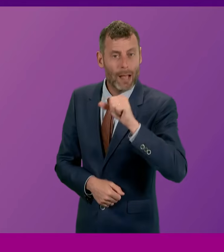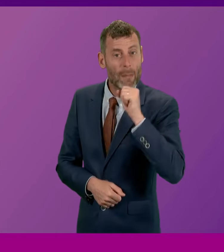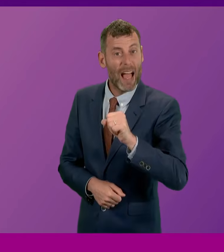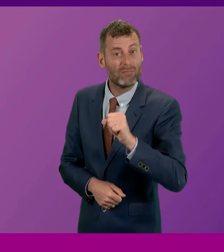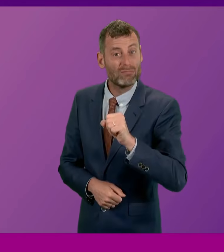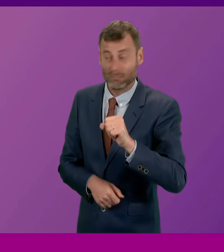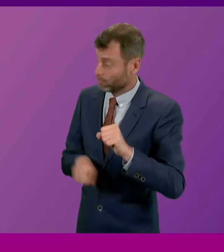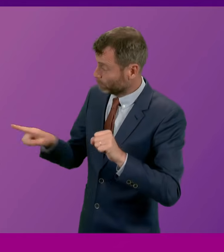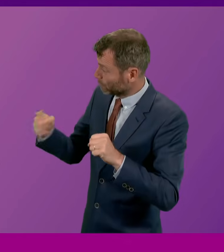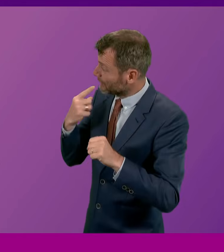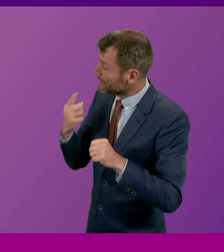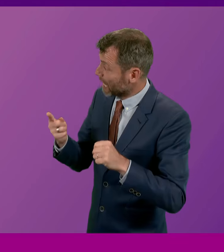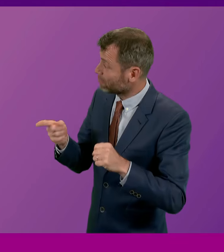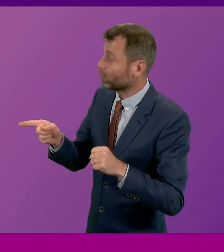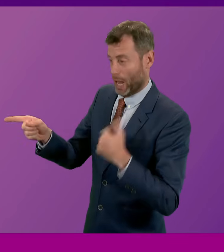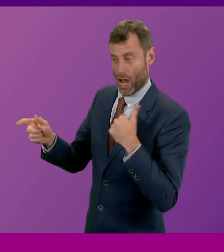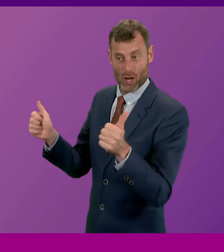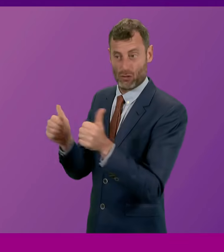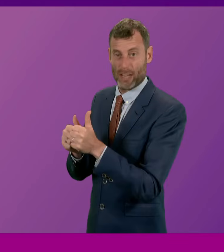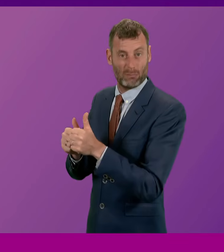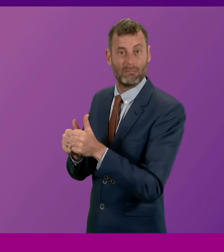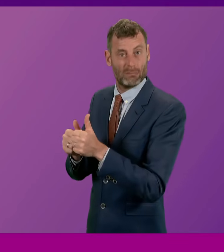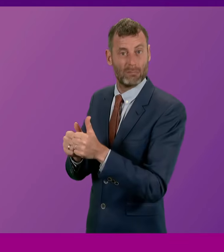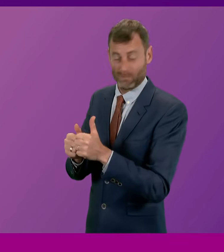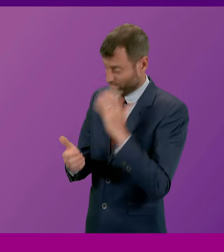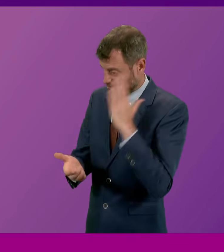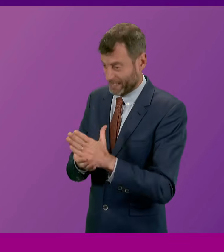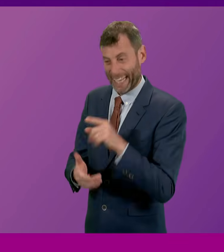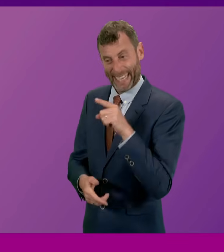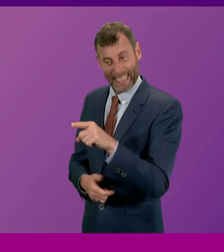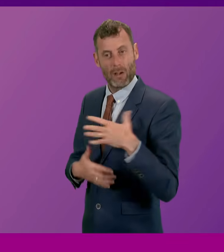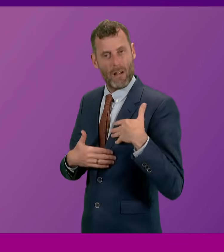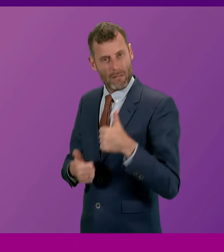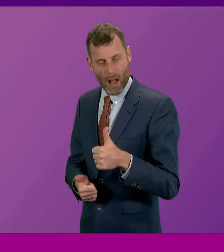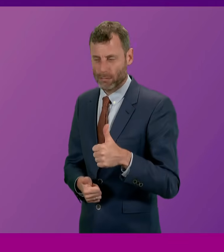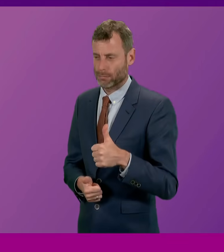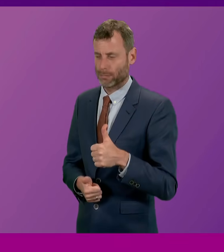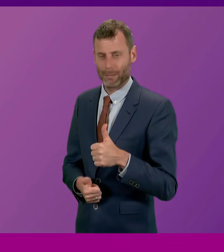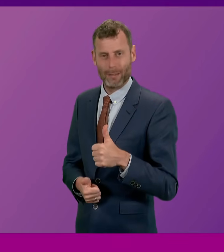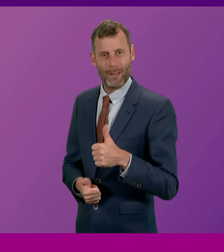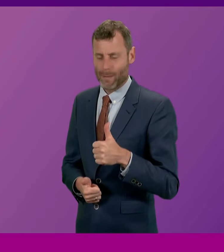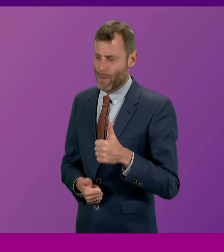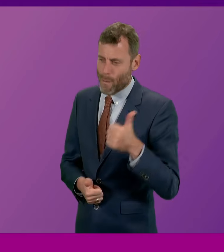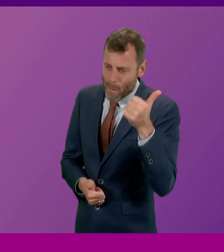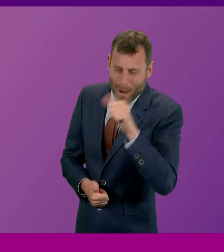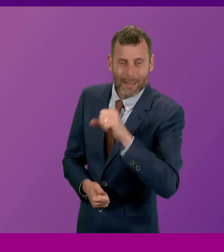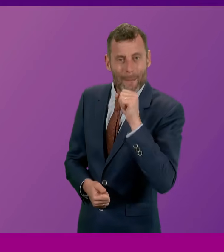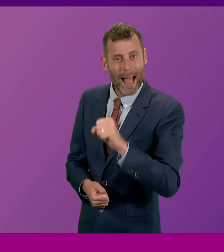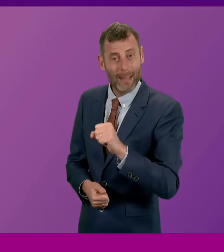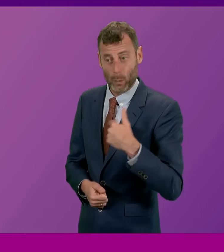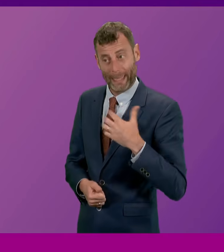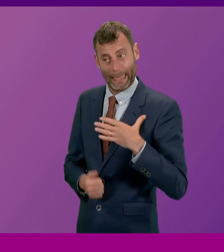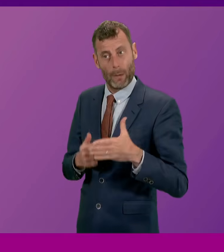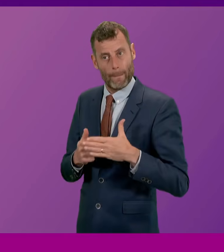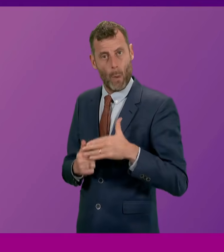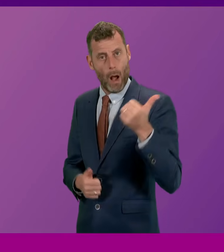I utterly accept that. That is exactly the right description of Sir Jeff Palmer. We need more kindness and we need